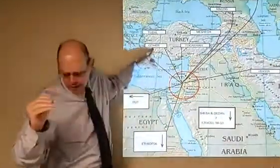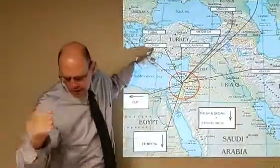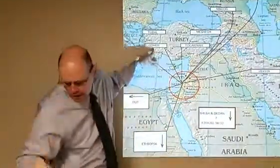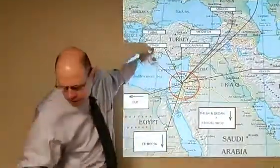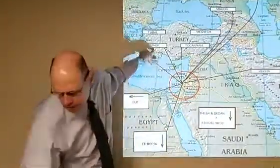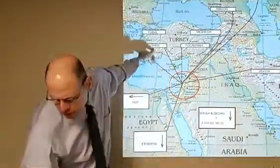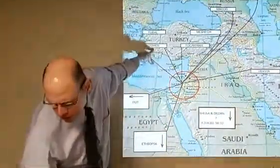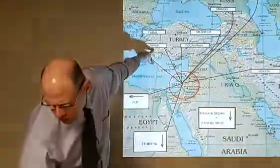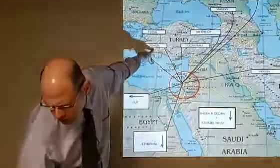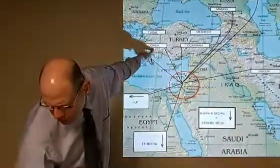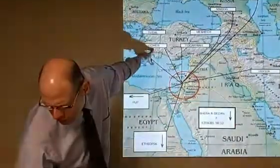Gomer.